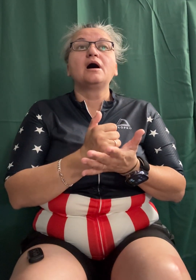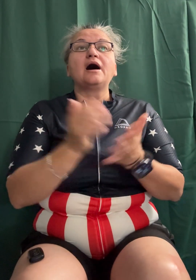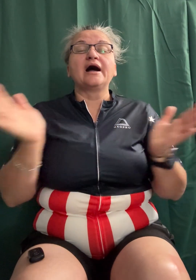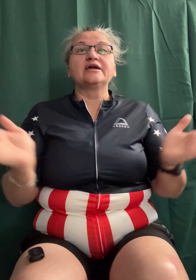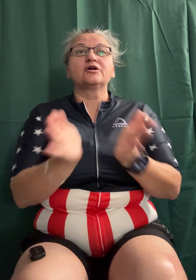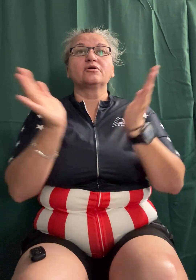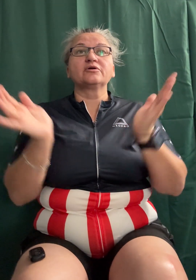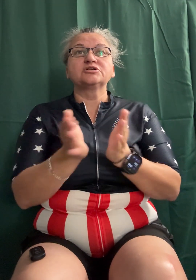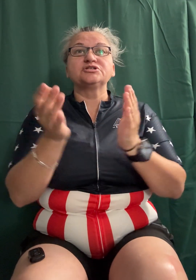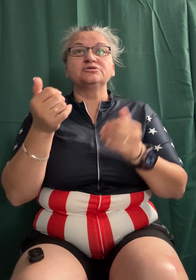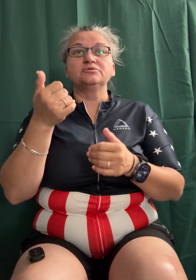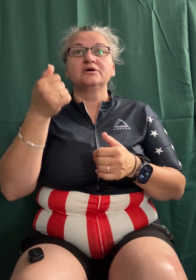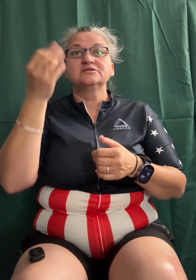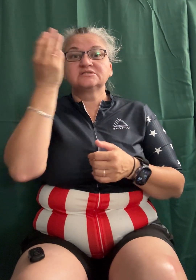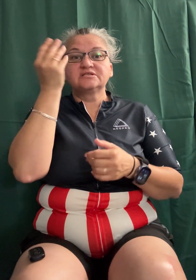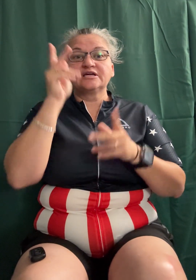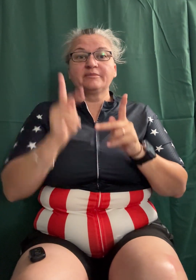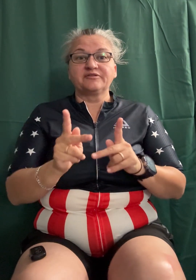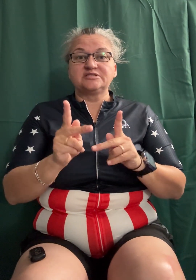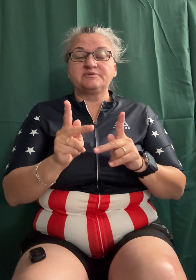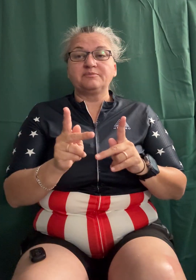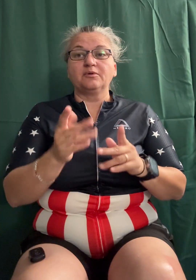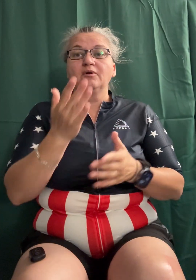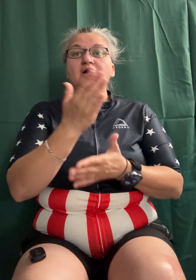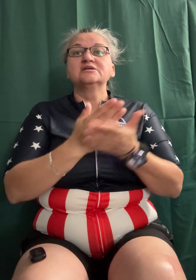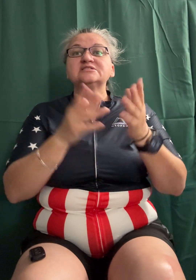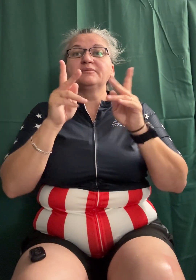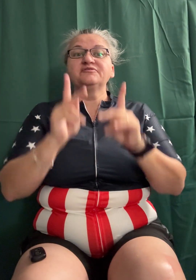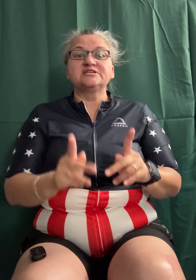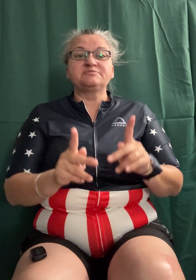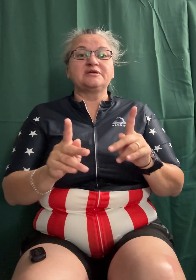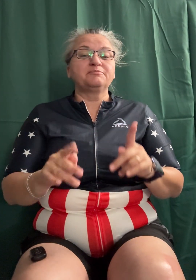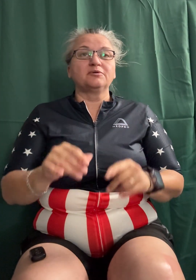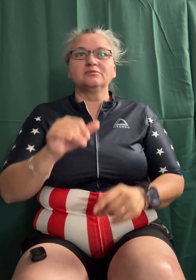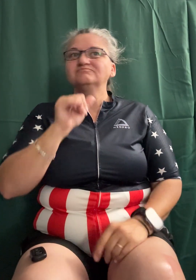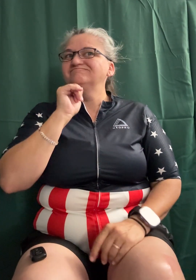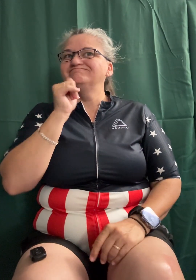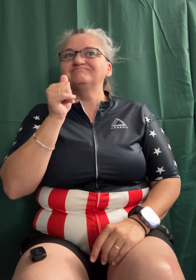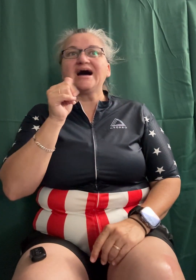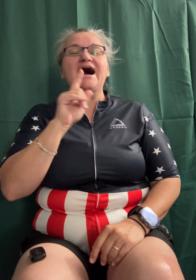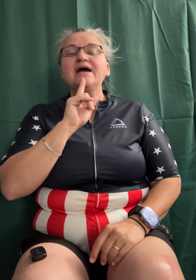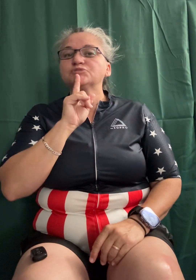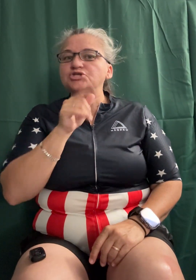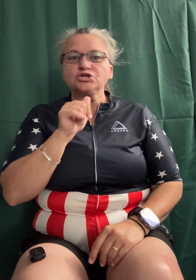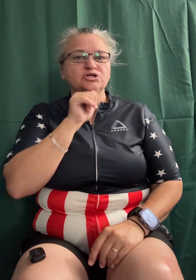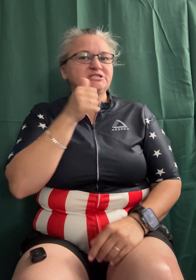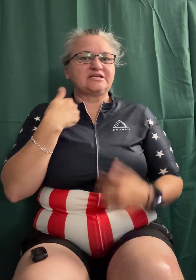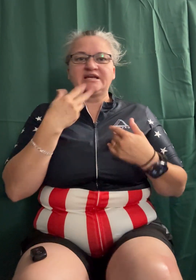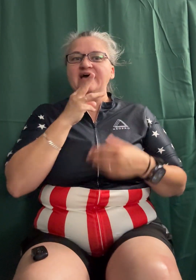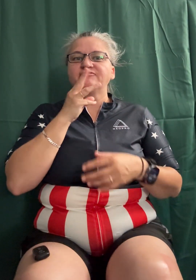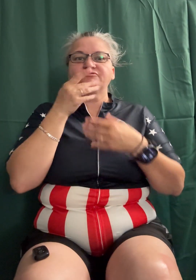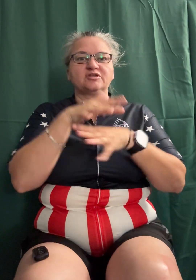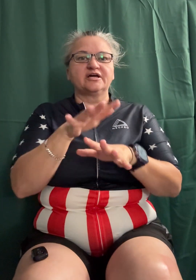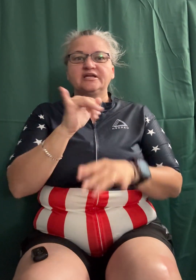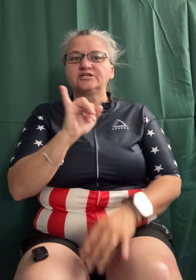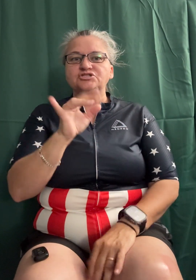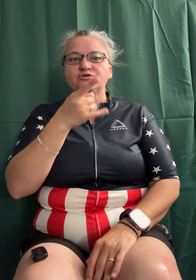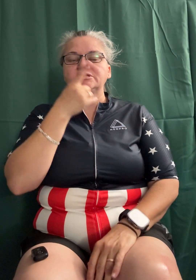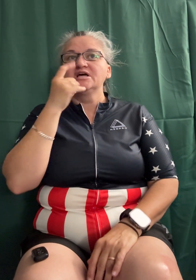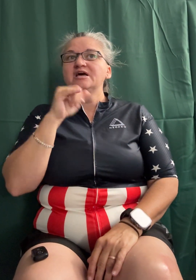I encourage you to think about these people. Some of these people, I'm sure, didn't have flood insurance